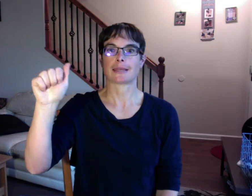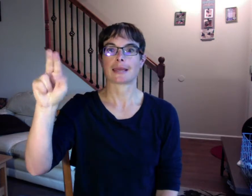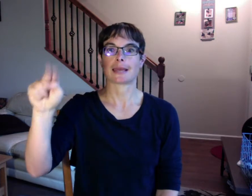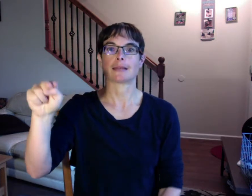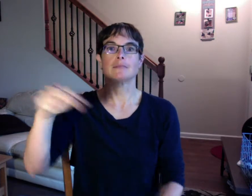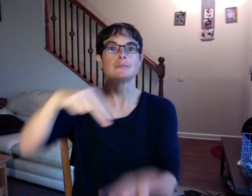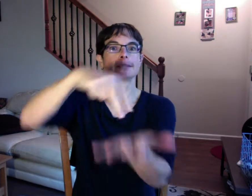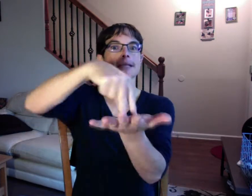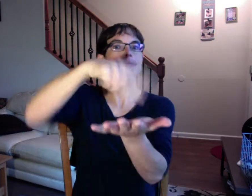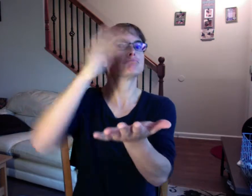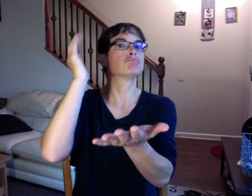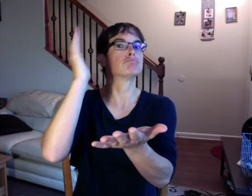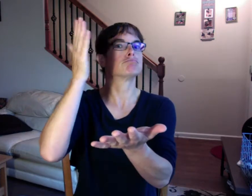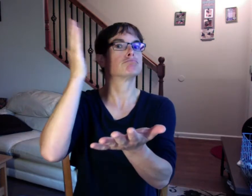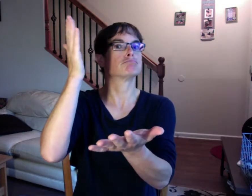side?